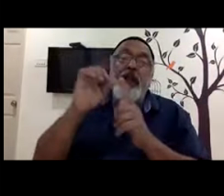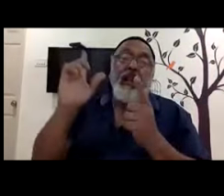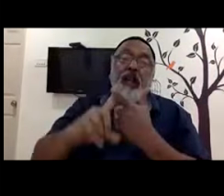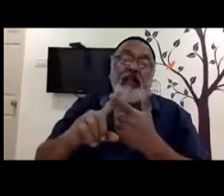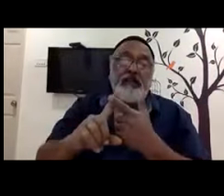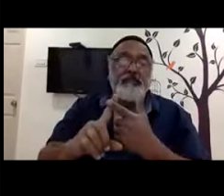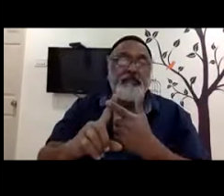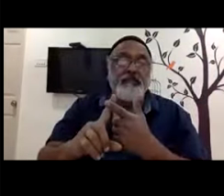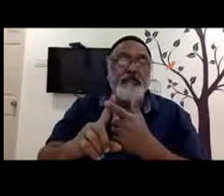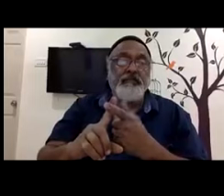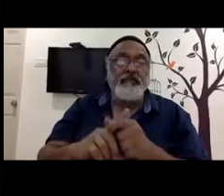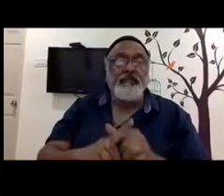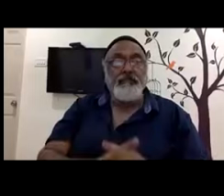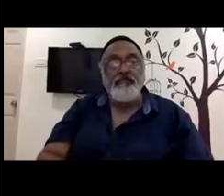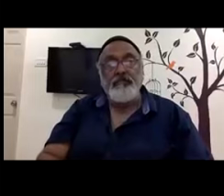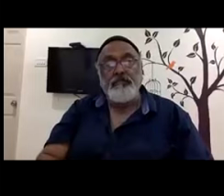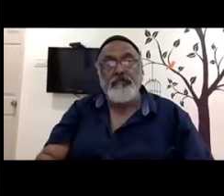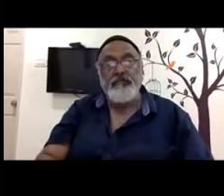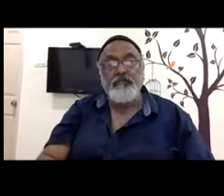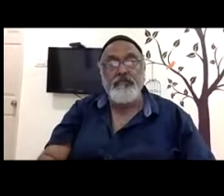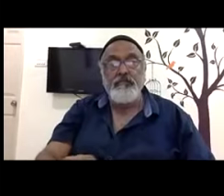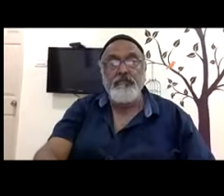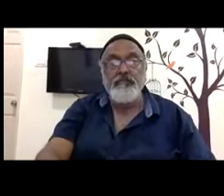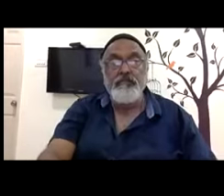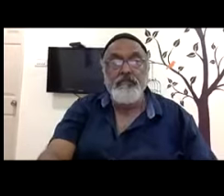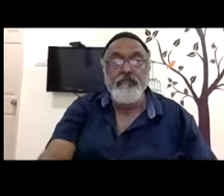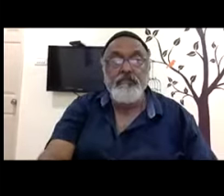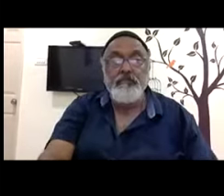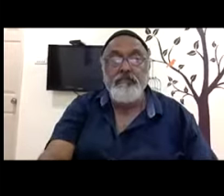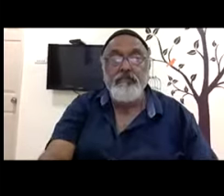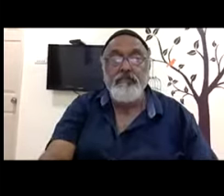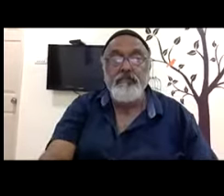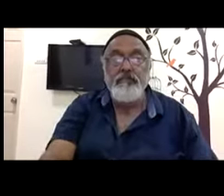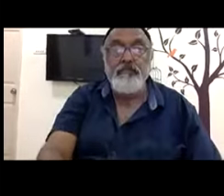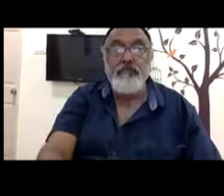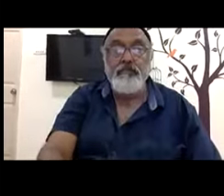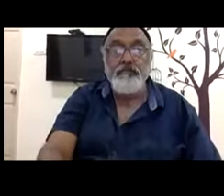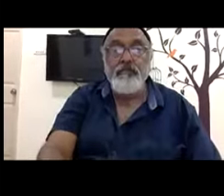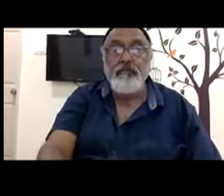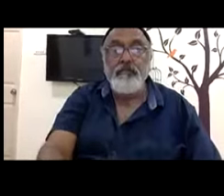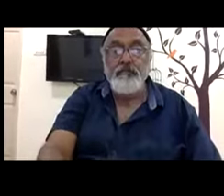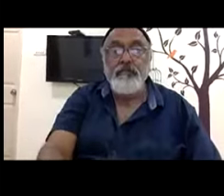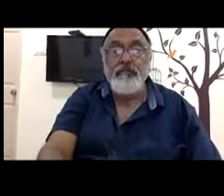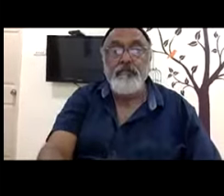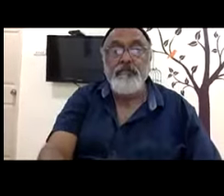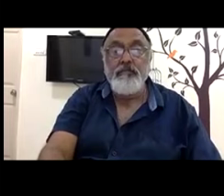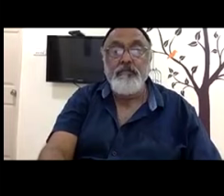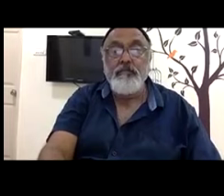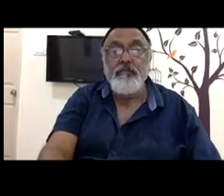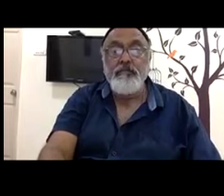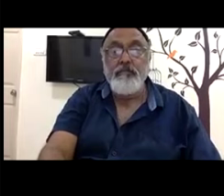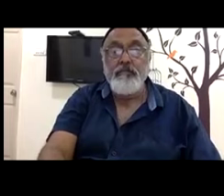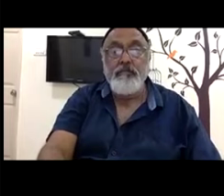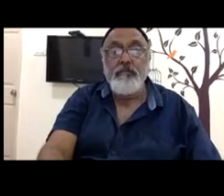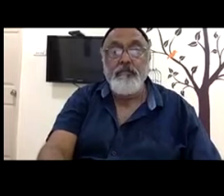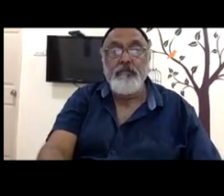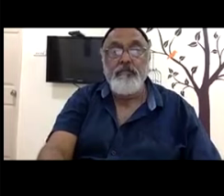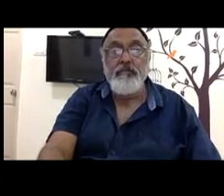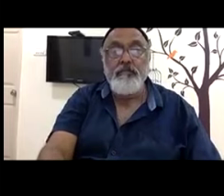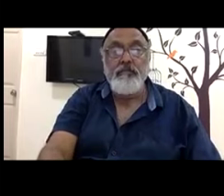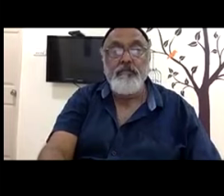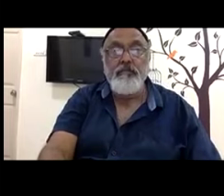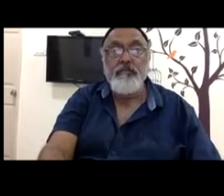or physical training in schools in Delhi, So all the schools, that means